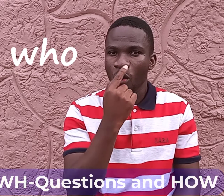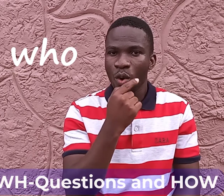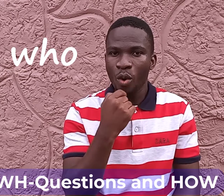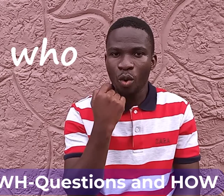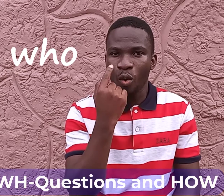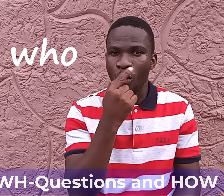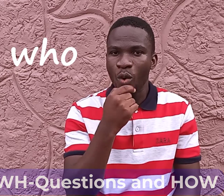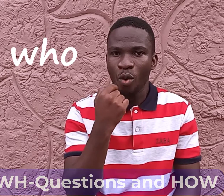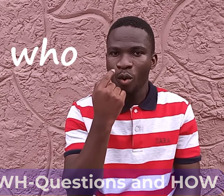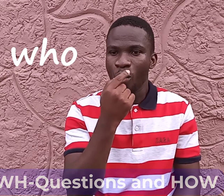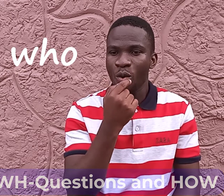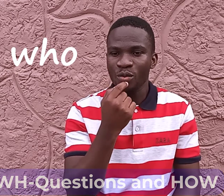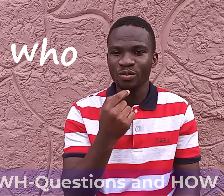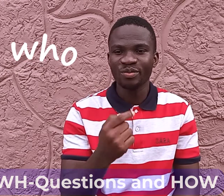Who?